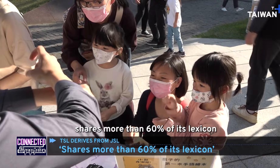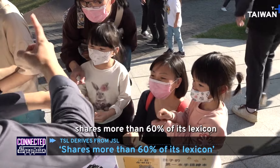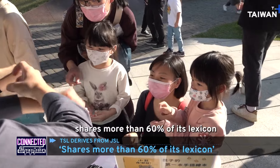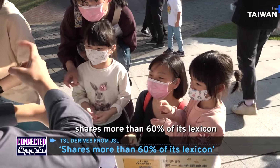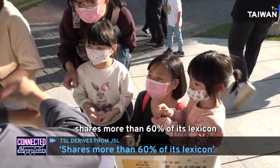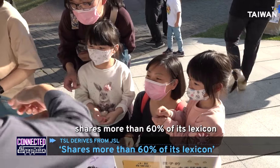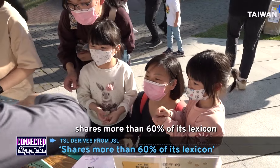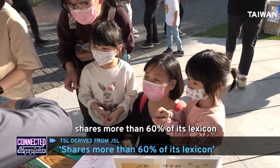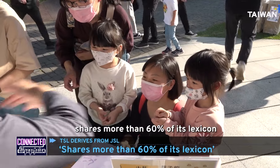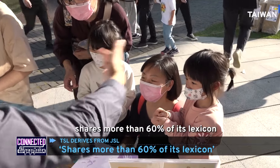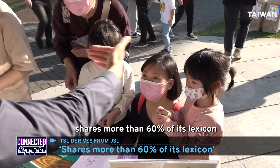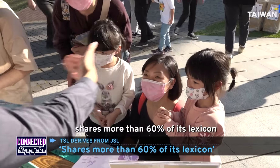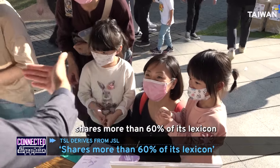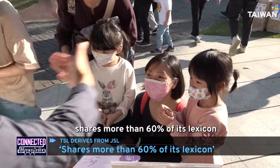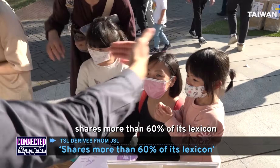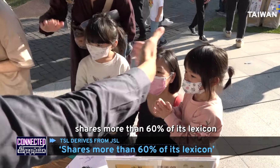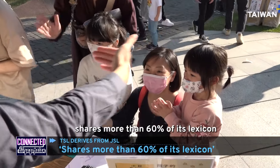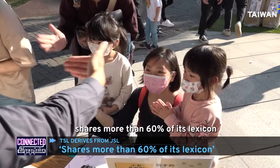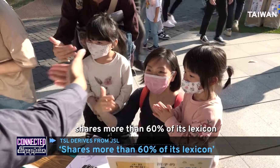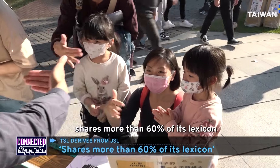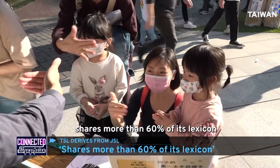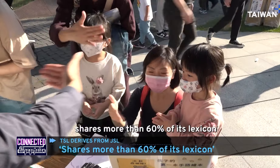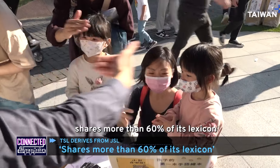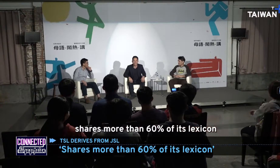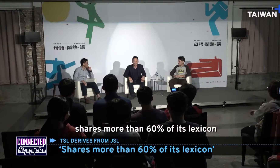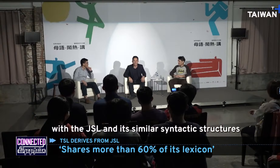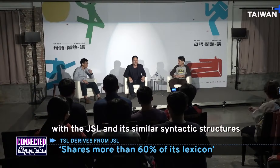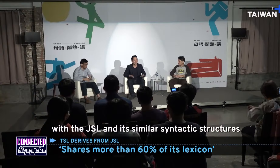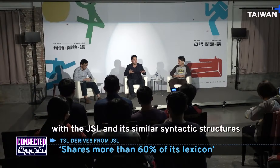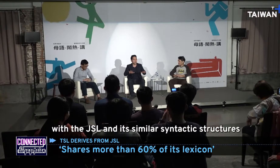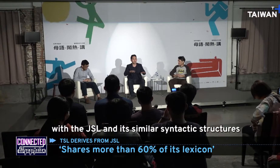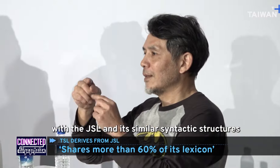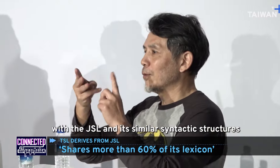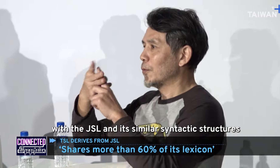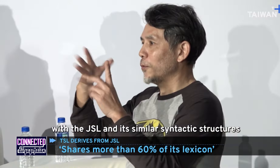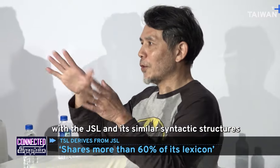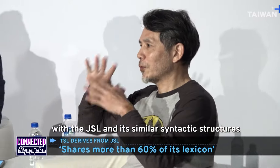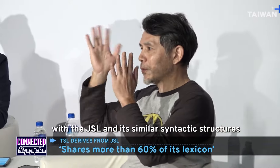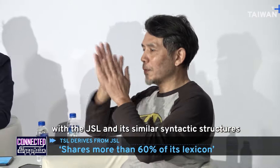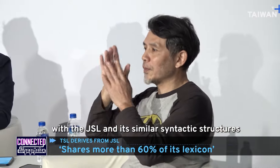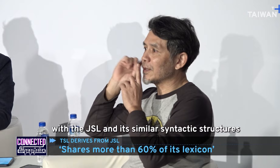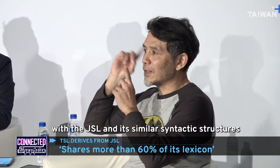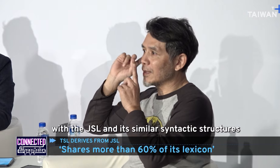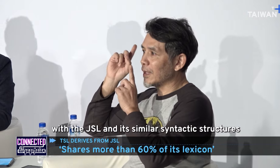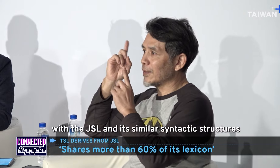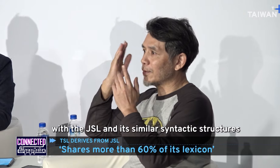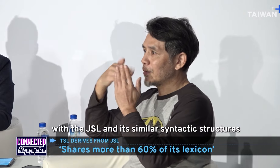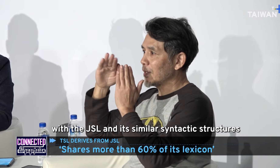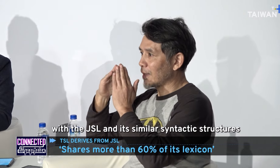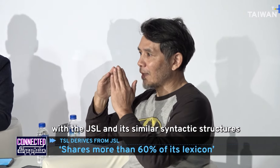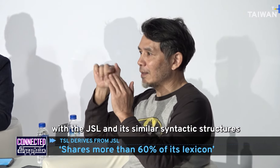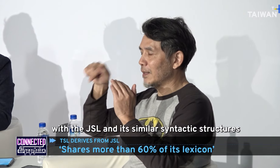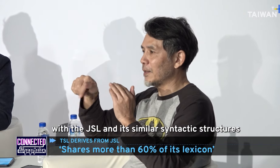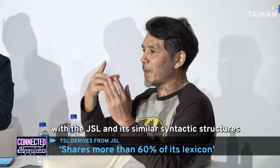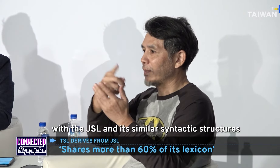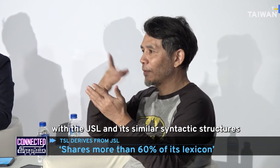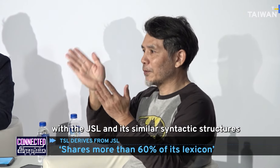than 60% of its lexicon with the JSL, and it's similar syntactic structures